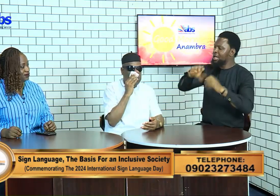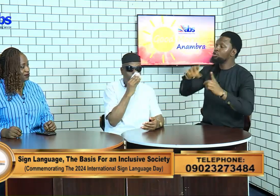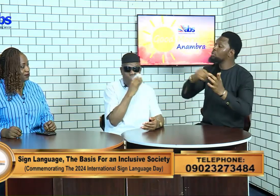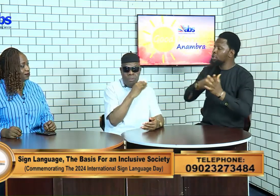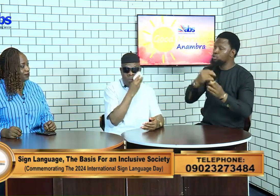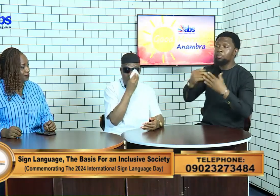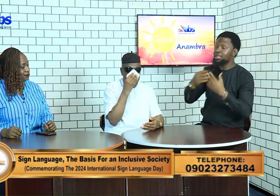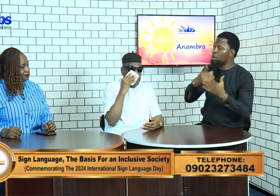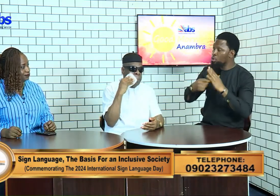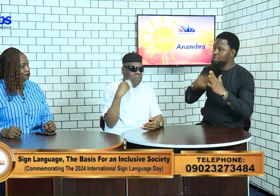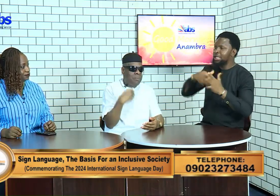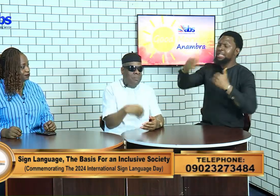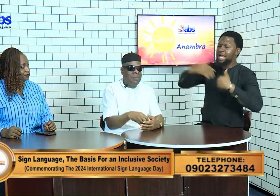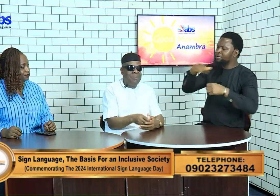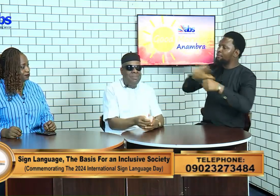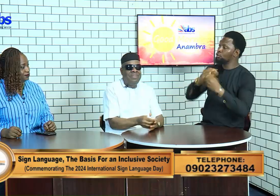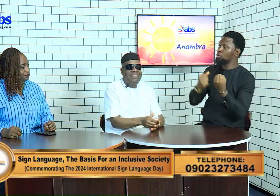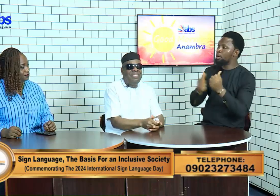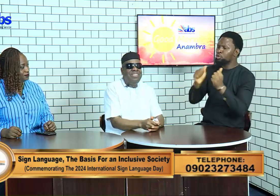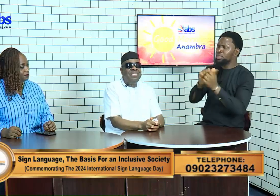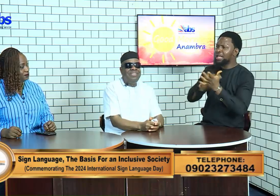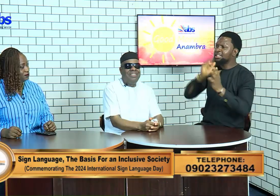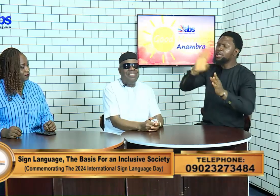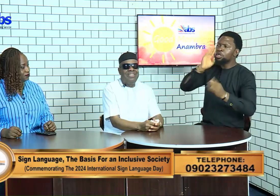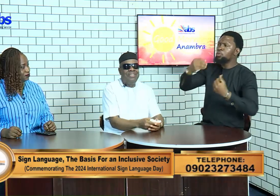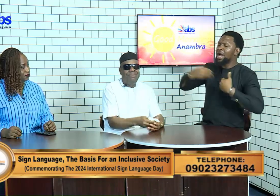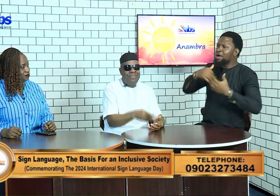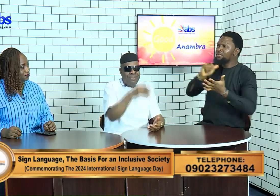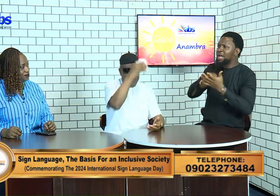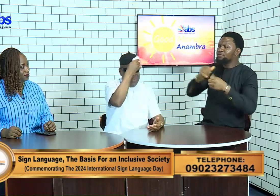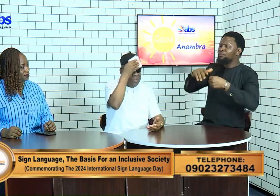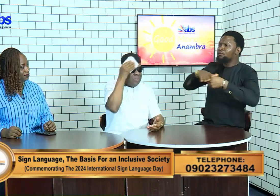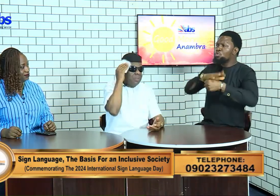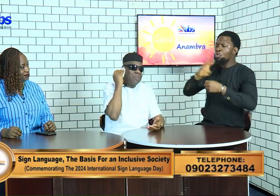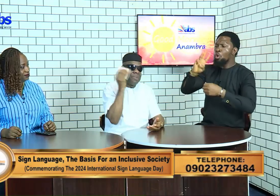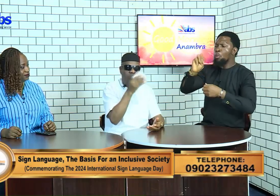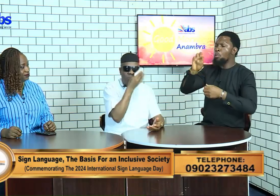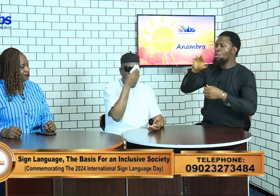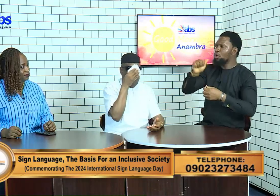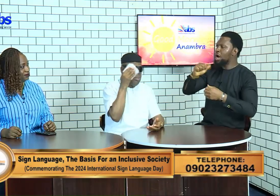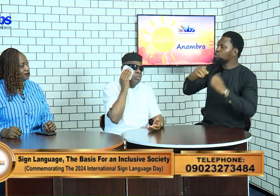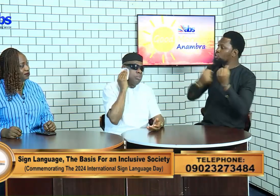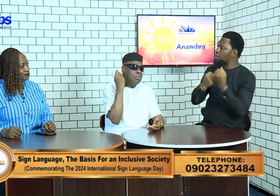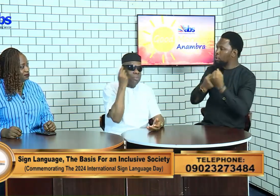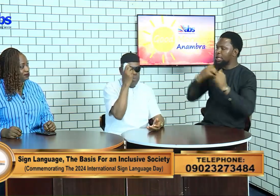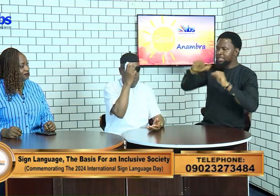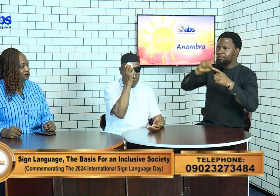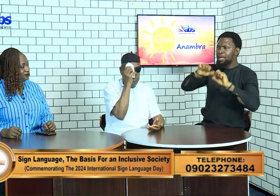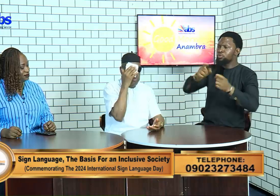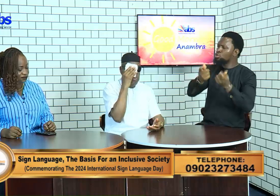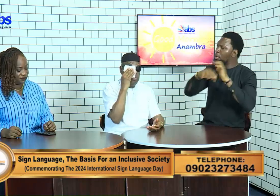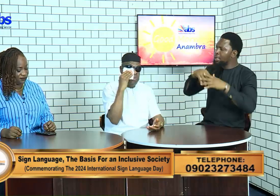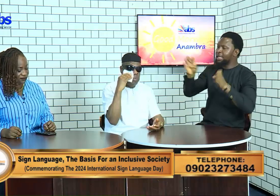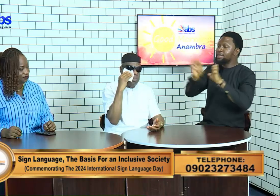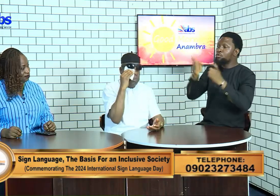they can do it no matter what, that they have their full support. With that, they will have that full moral support, and they can be